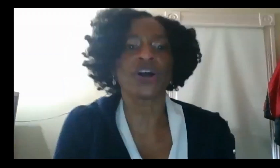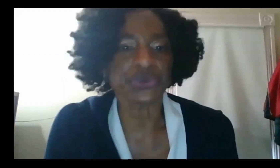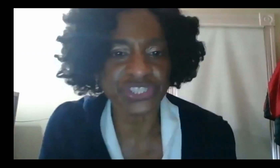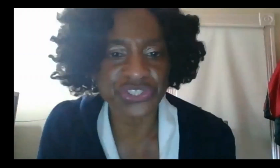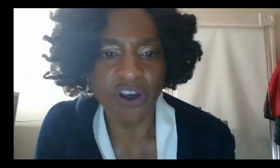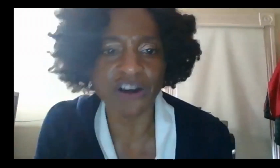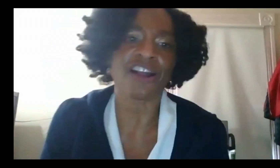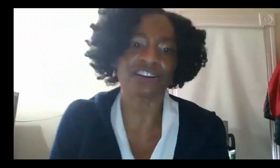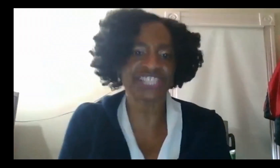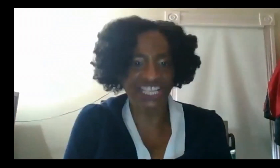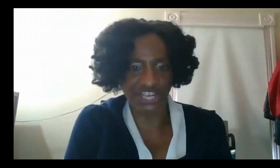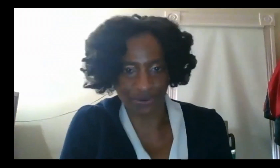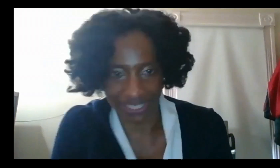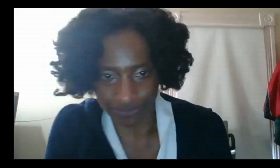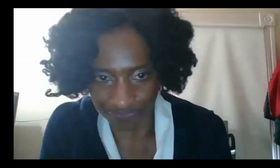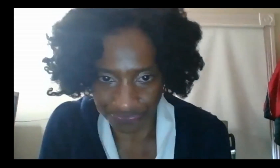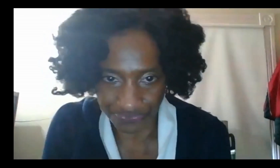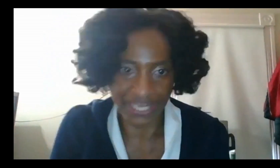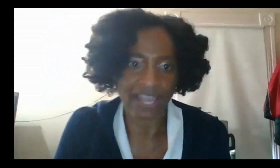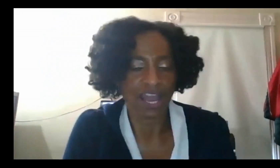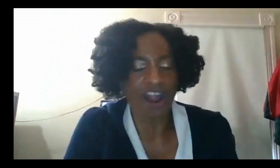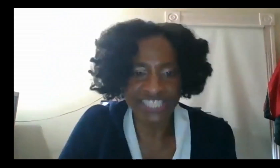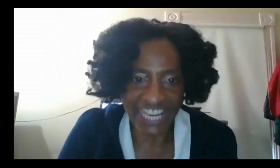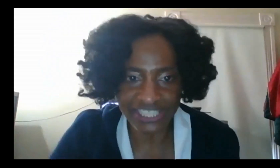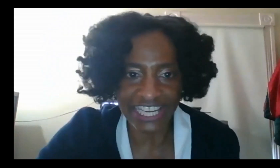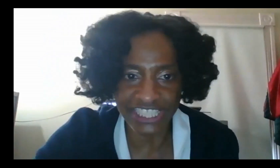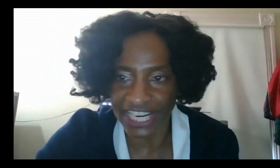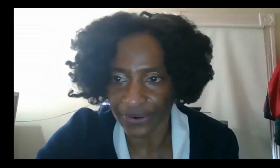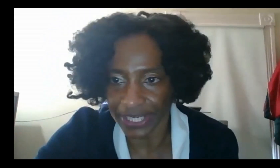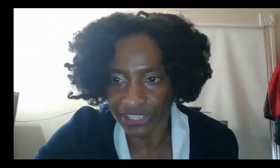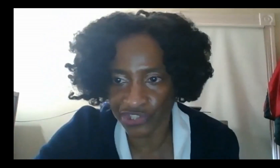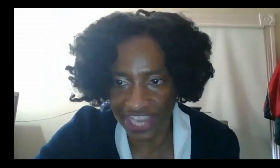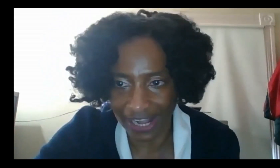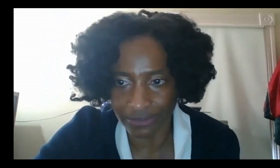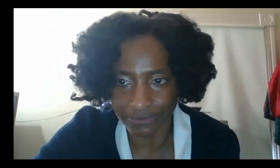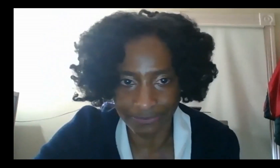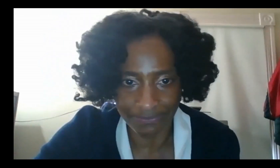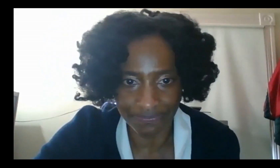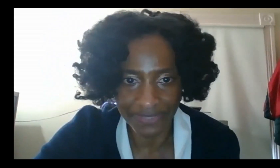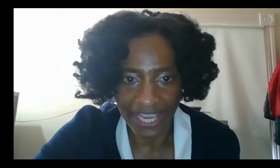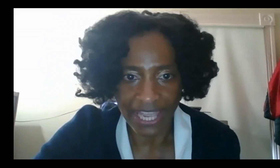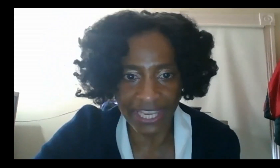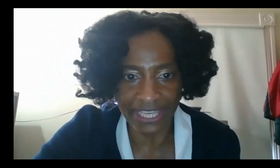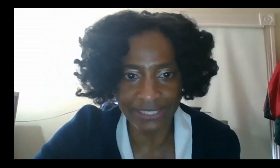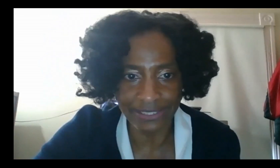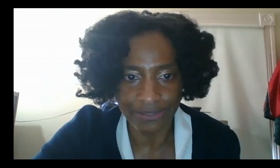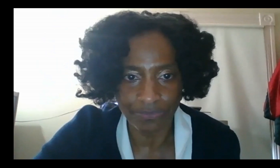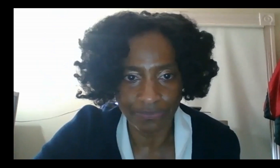Next, we're going to install our secretary. Our tech secretary shall